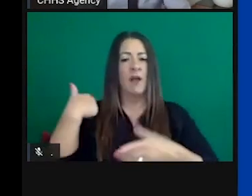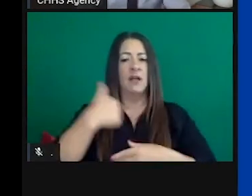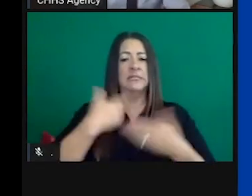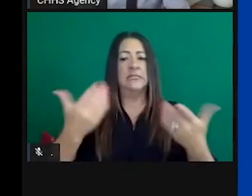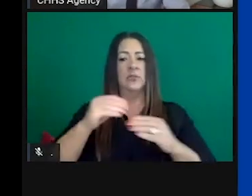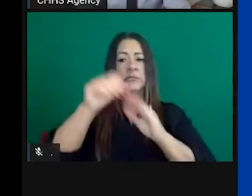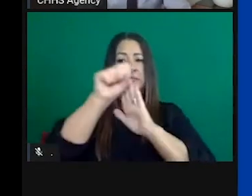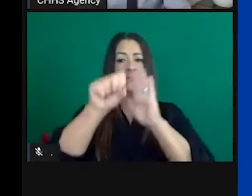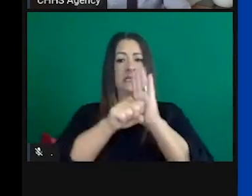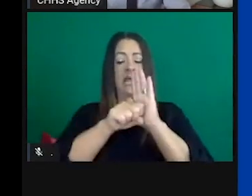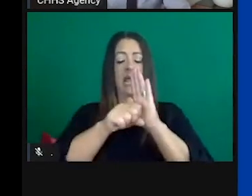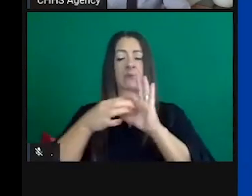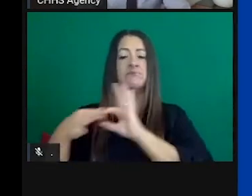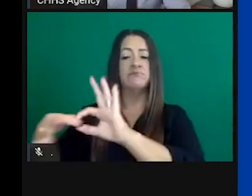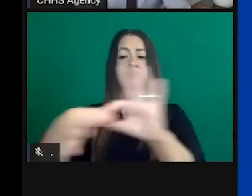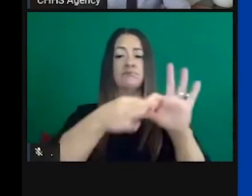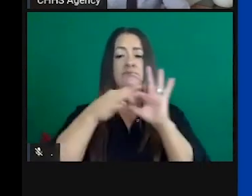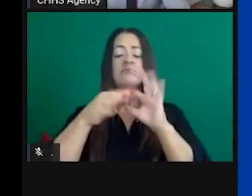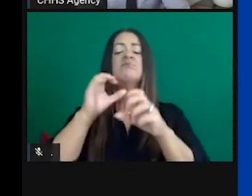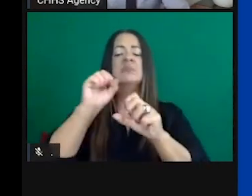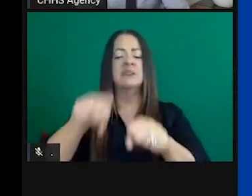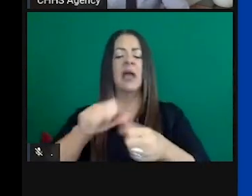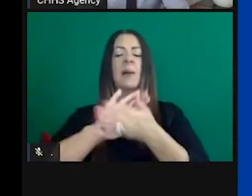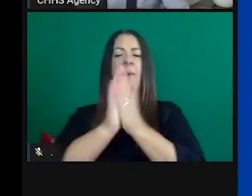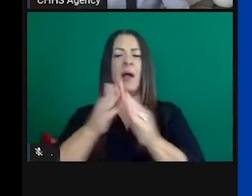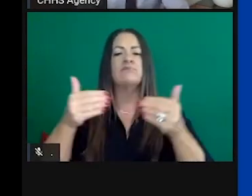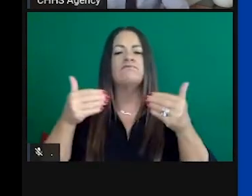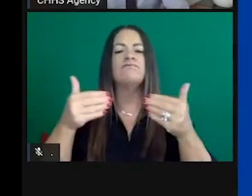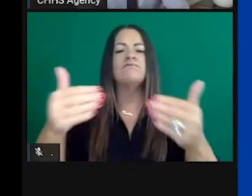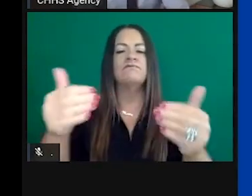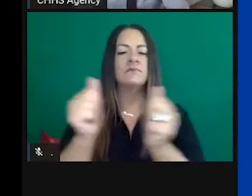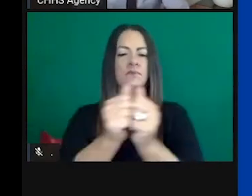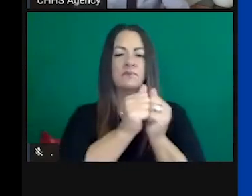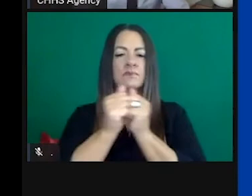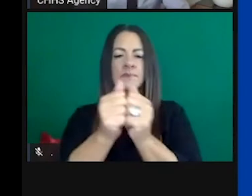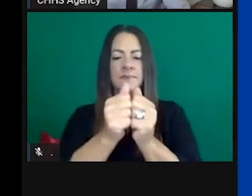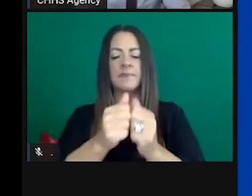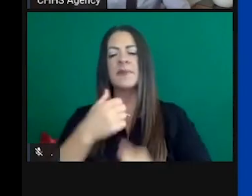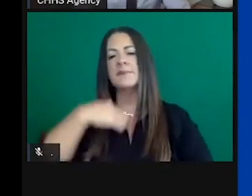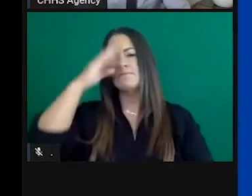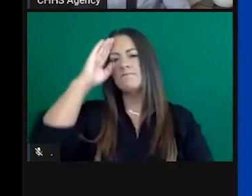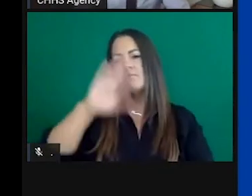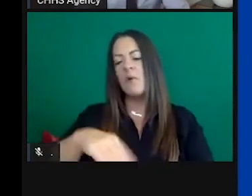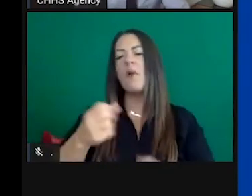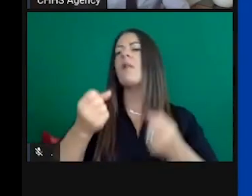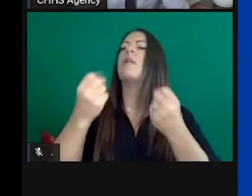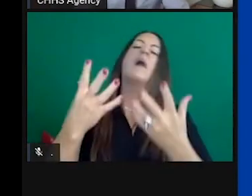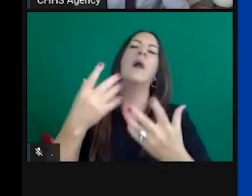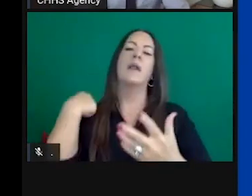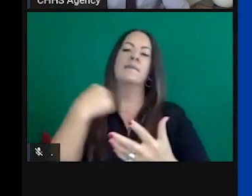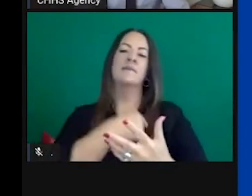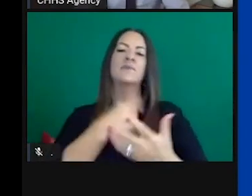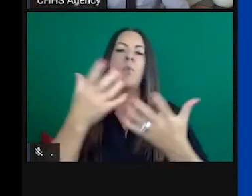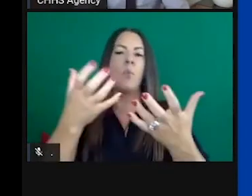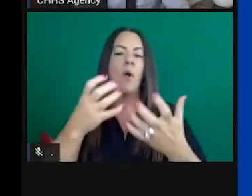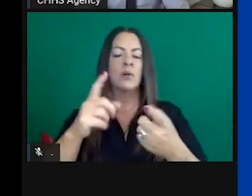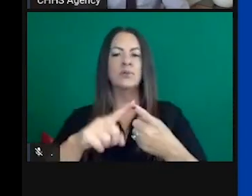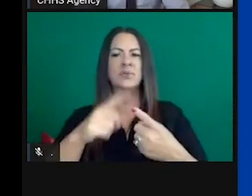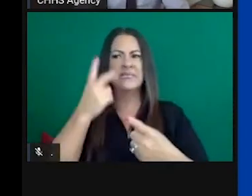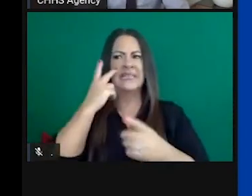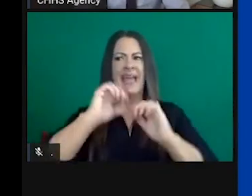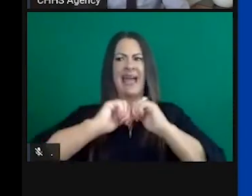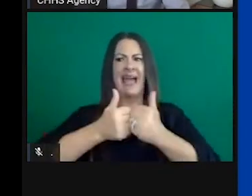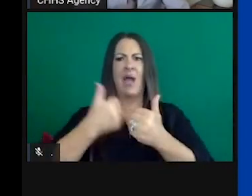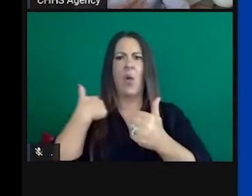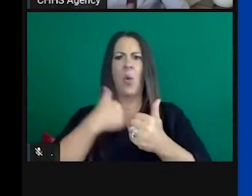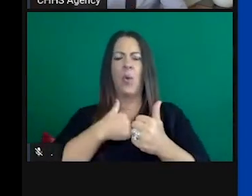as a state. We know that there is a great deal of interest in how we continue our safe,